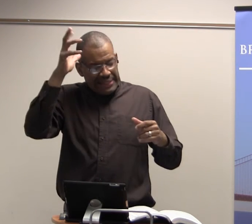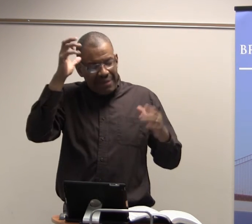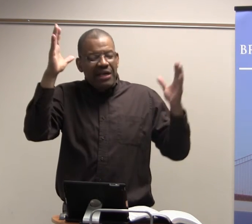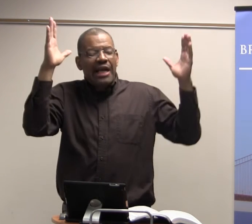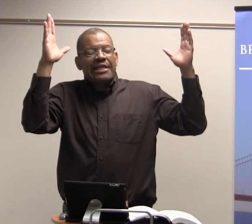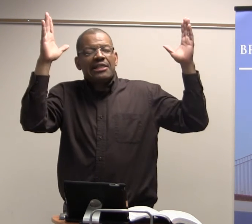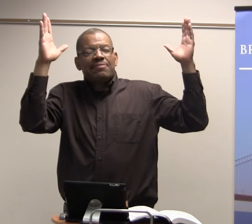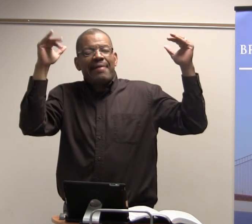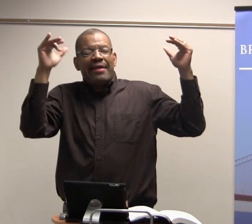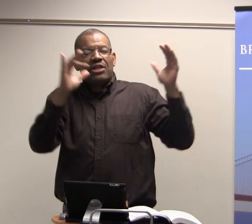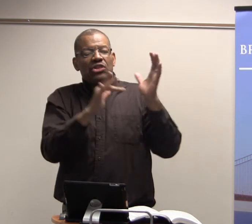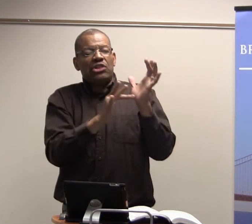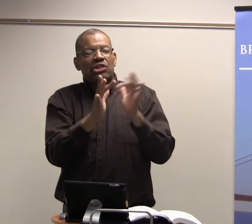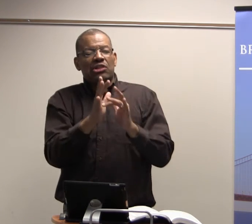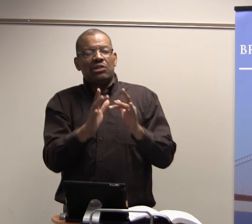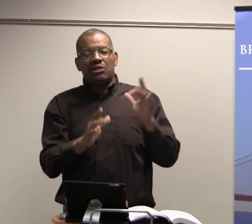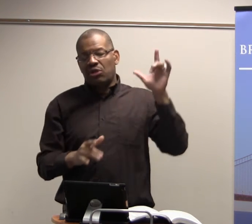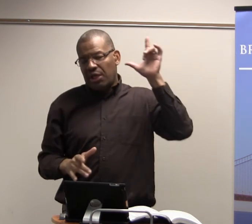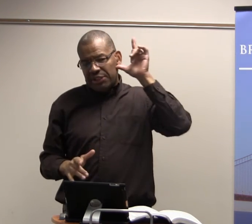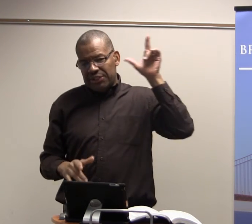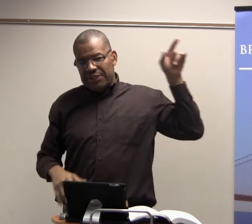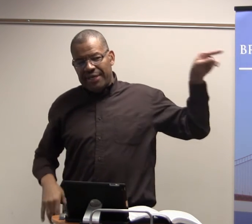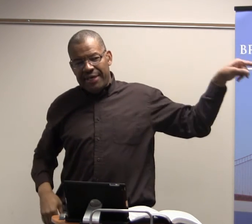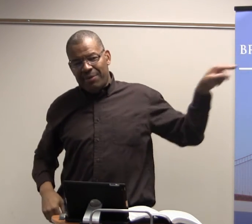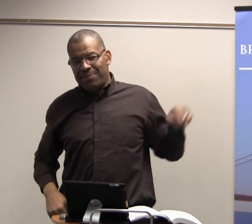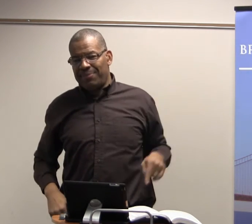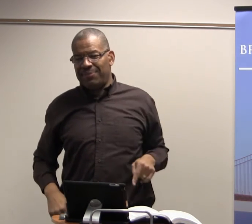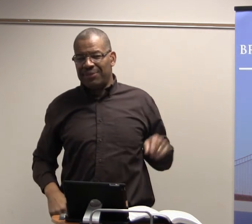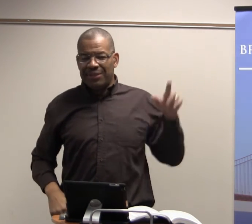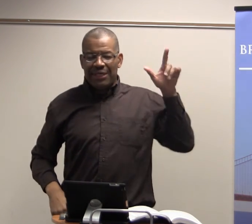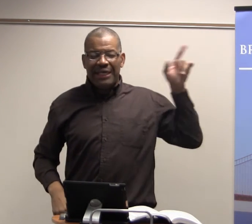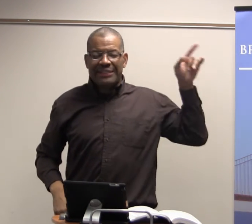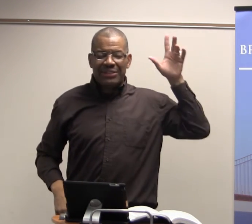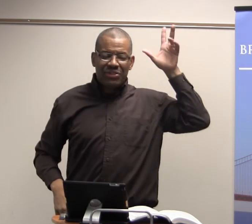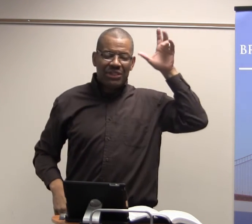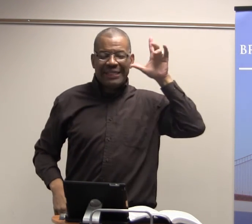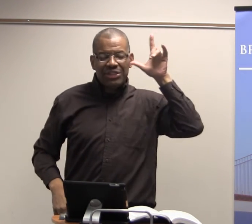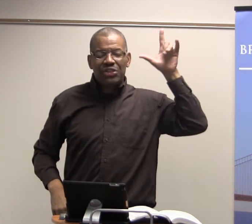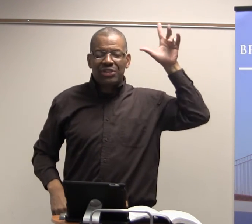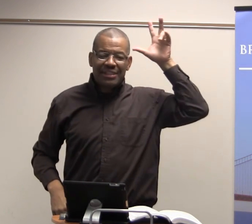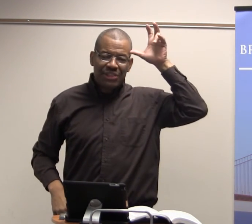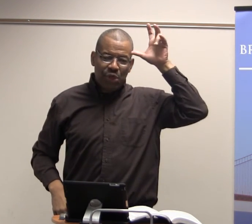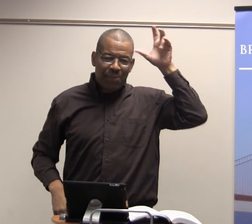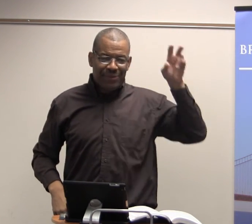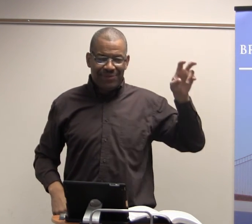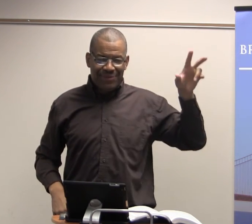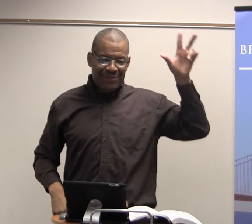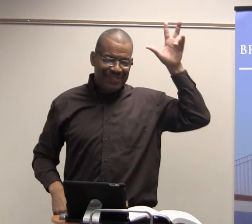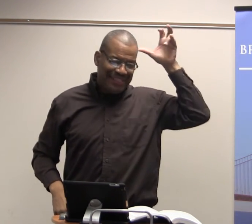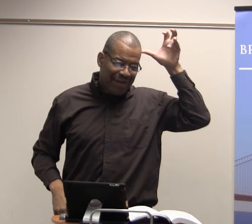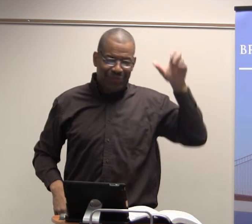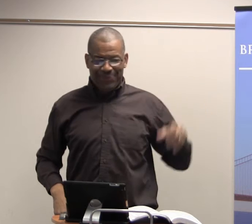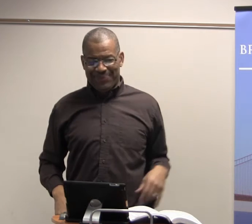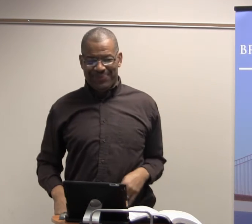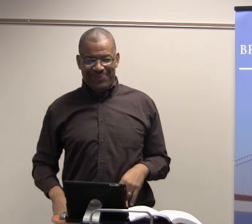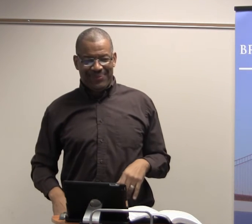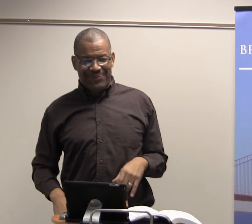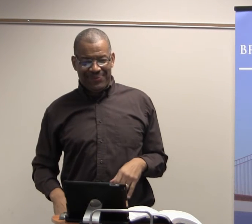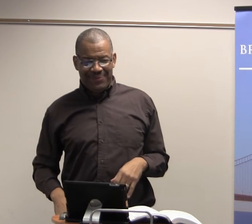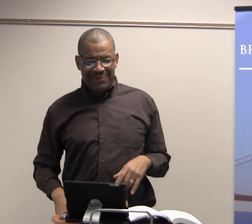Devil expected Jesus to listen to him. Listen to this sermon. Devil